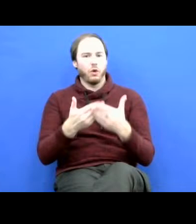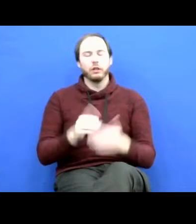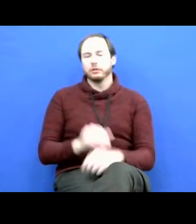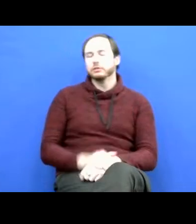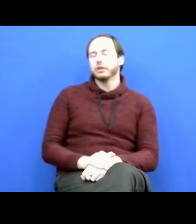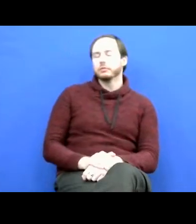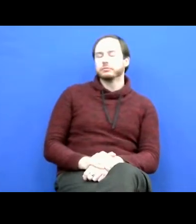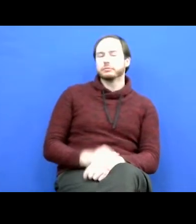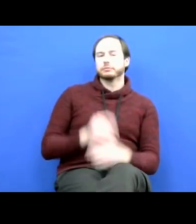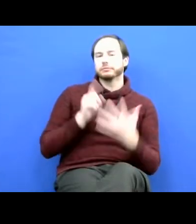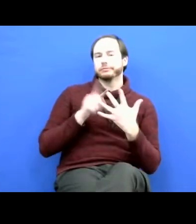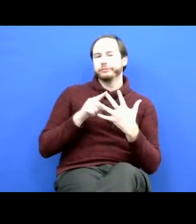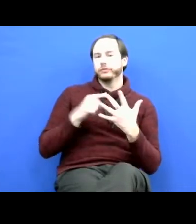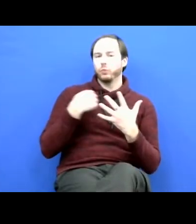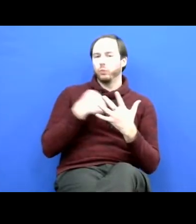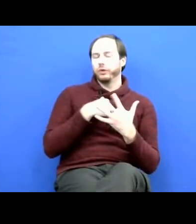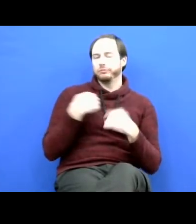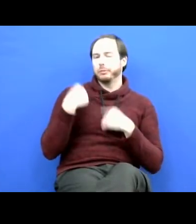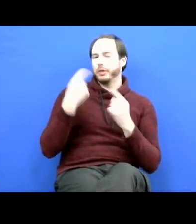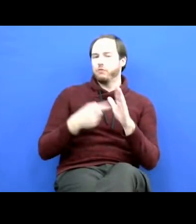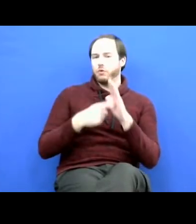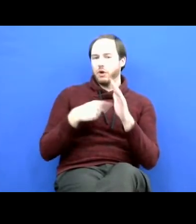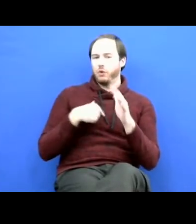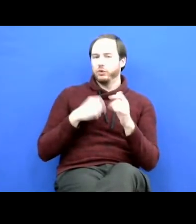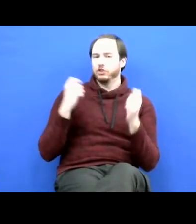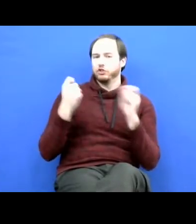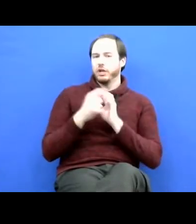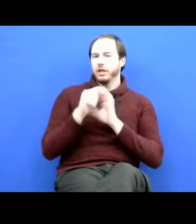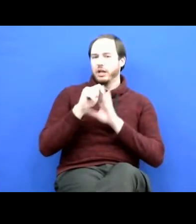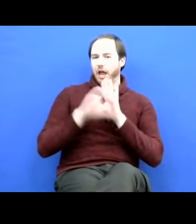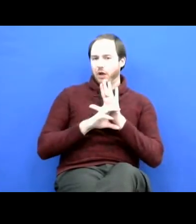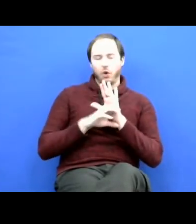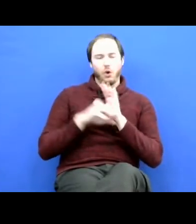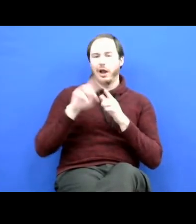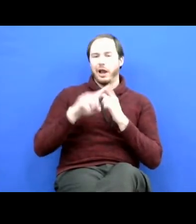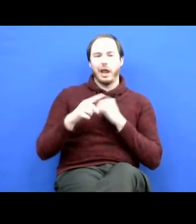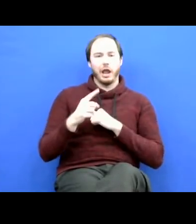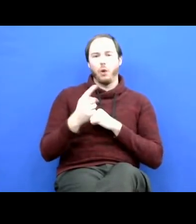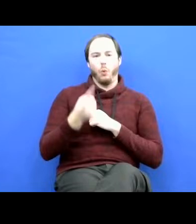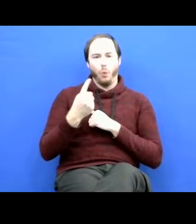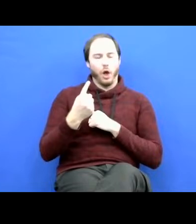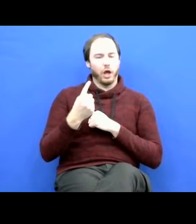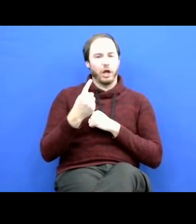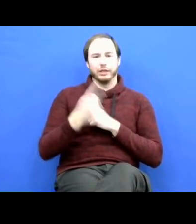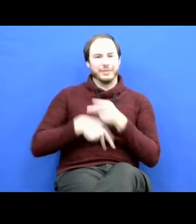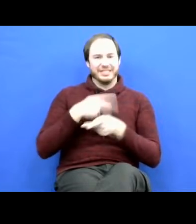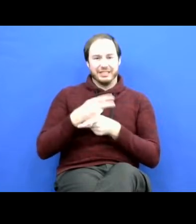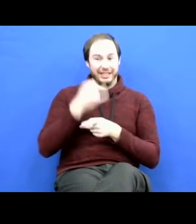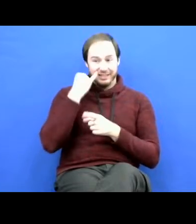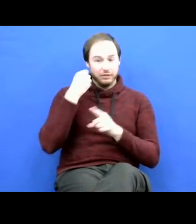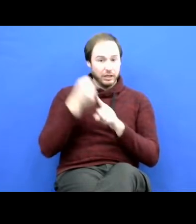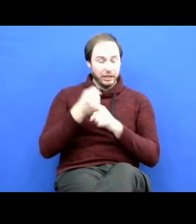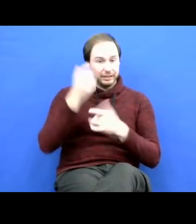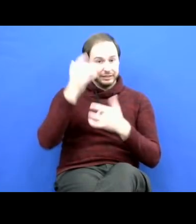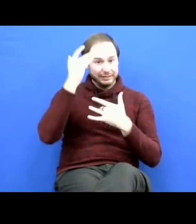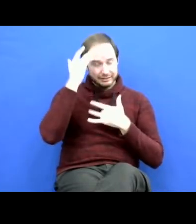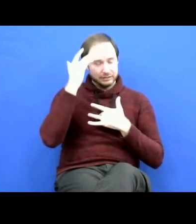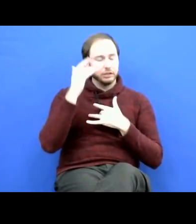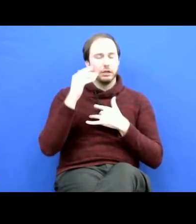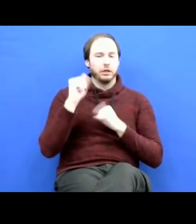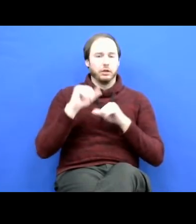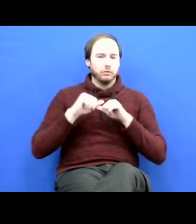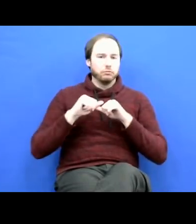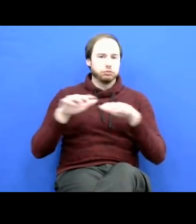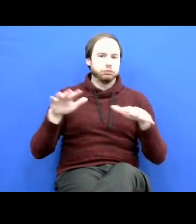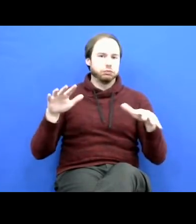we've actually been requiring that. We updated our town code with regards to all this stuff because too many times in the past,